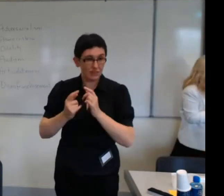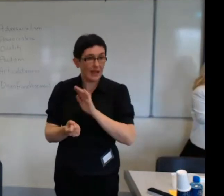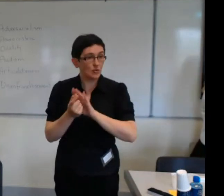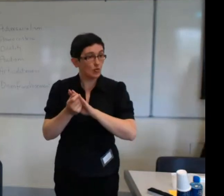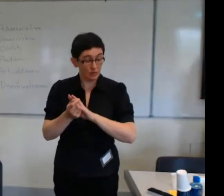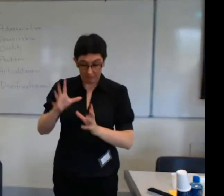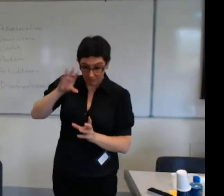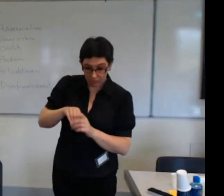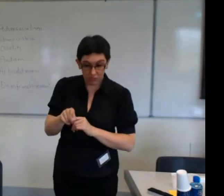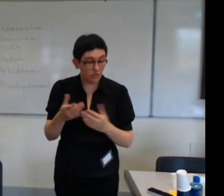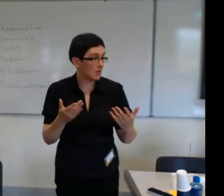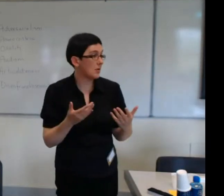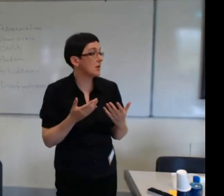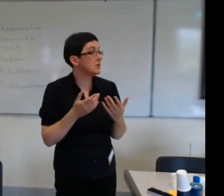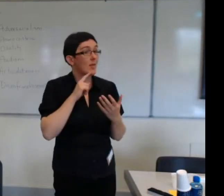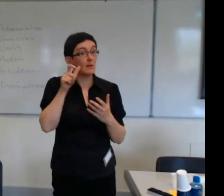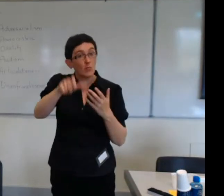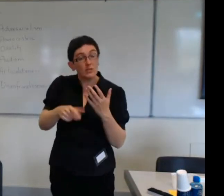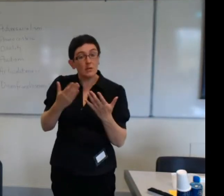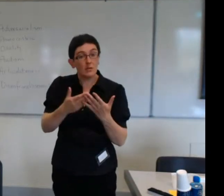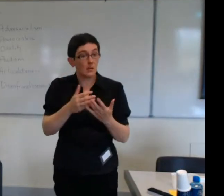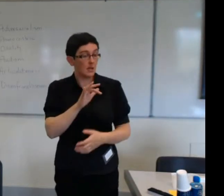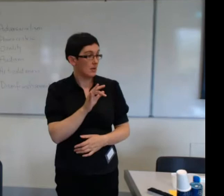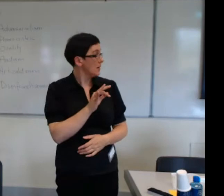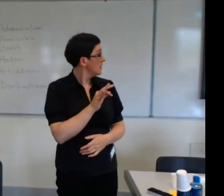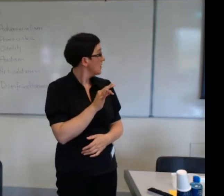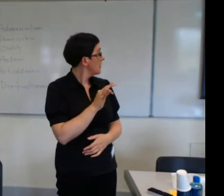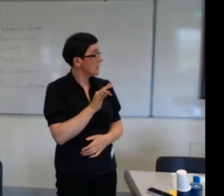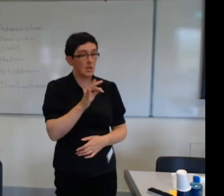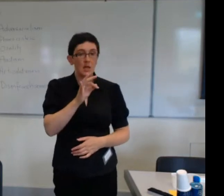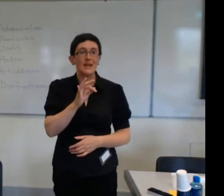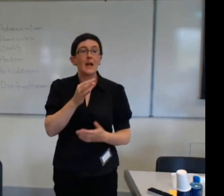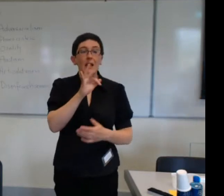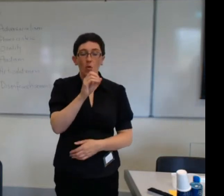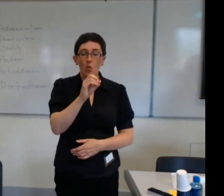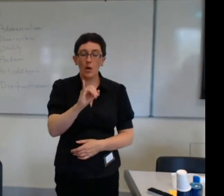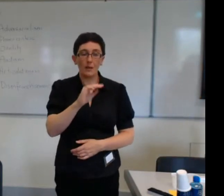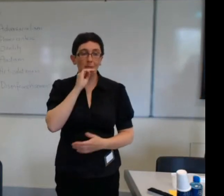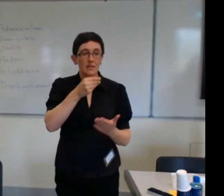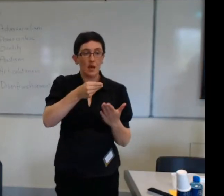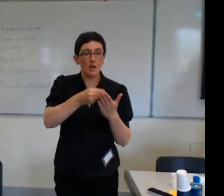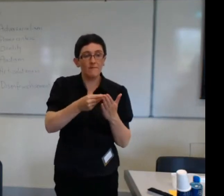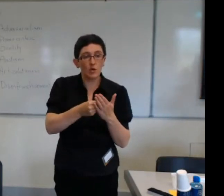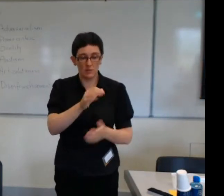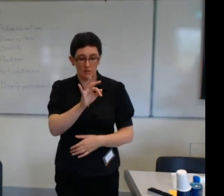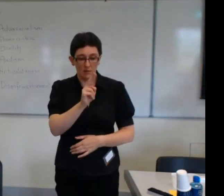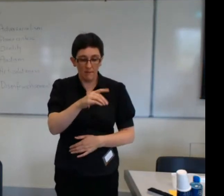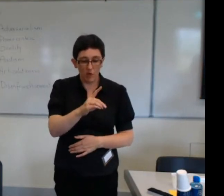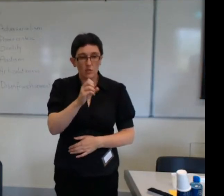means then that they have a limited, the FOI is for fund of information. They have limited literacy, they have limited access to